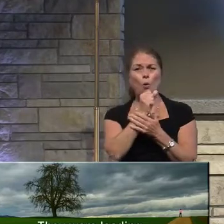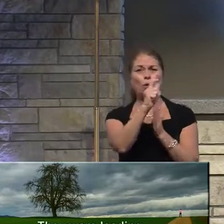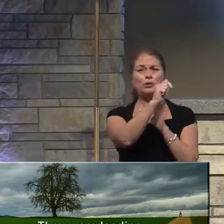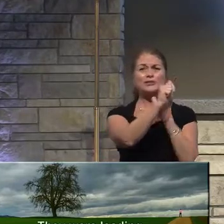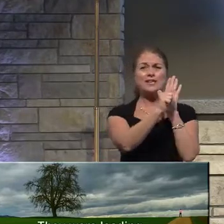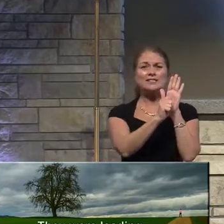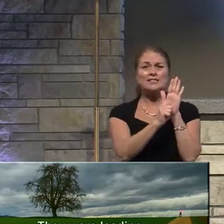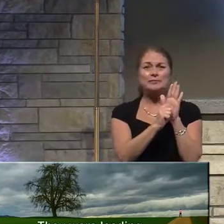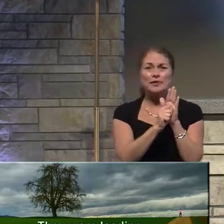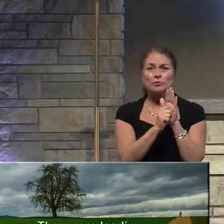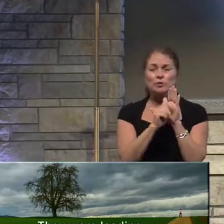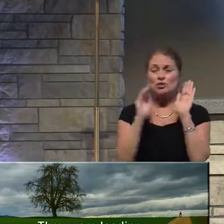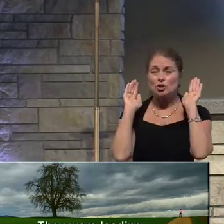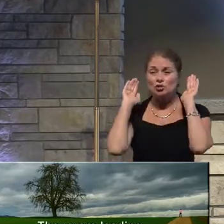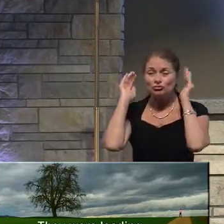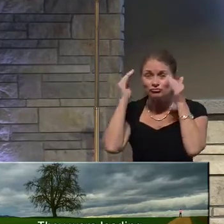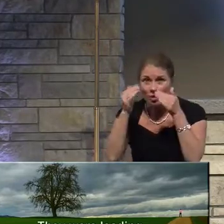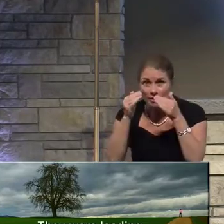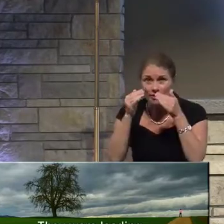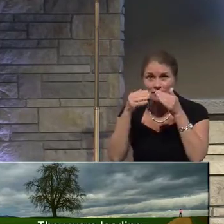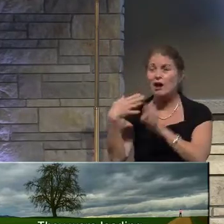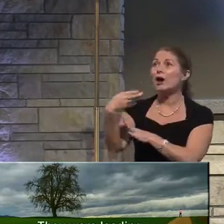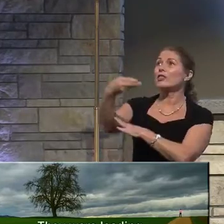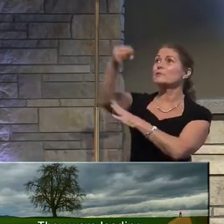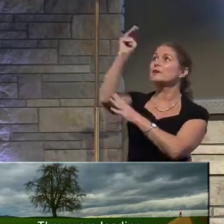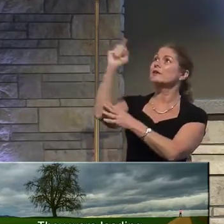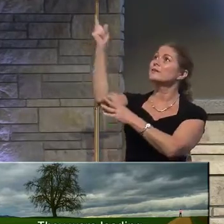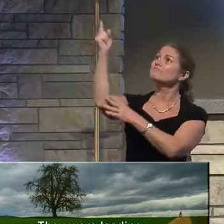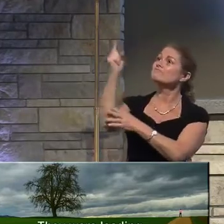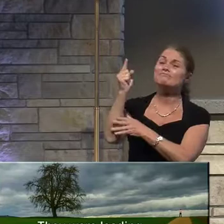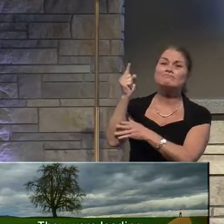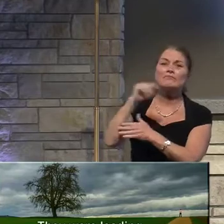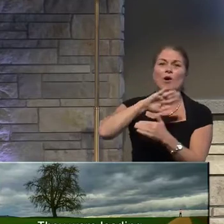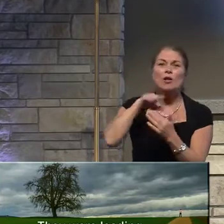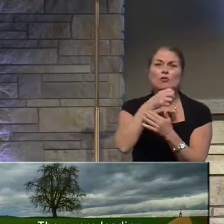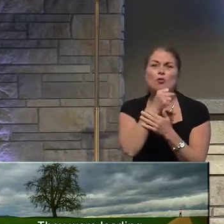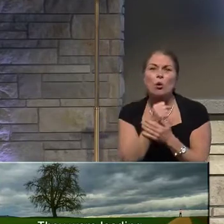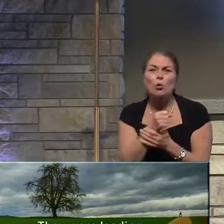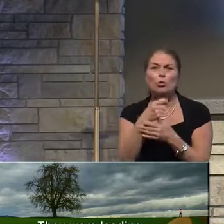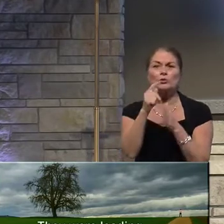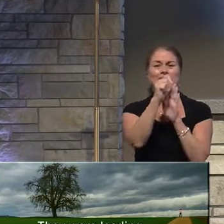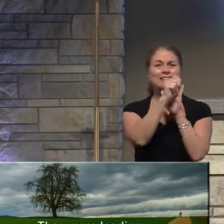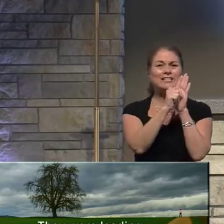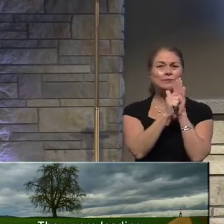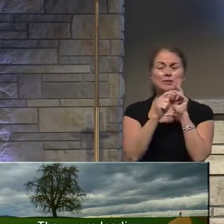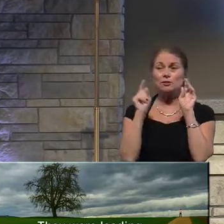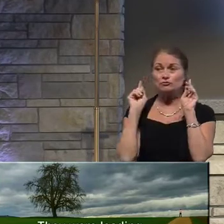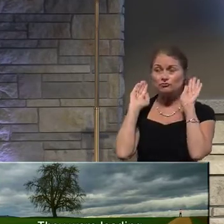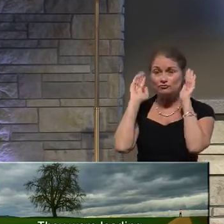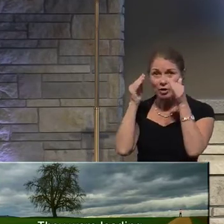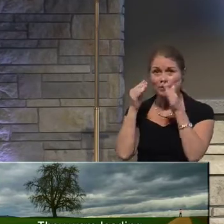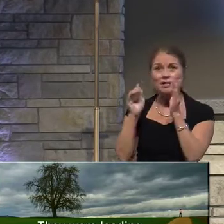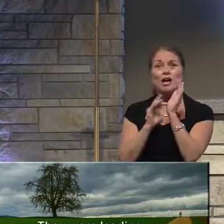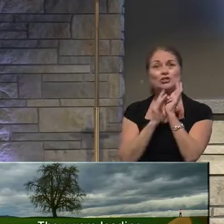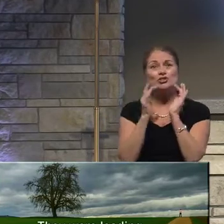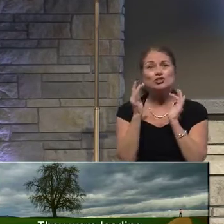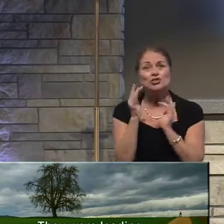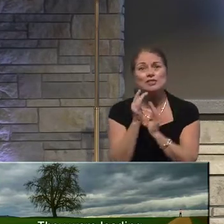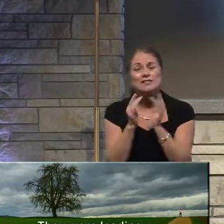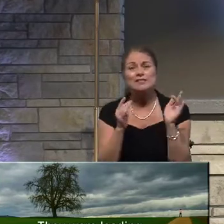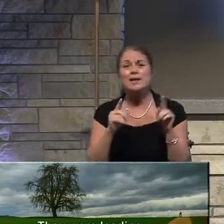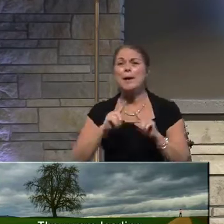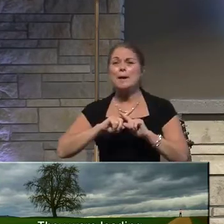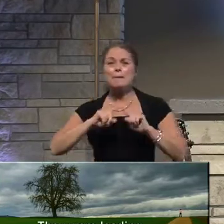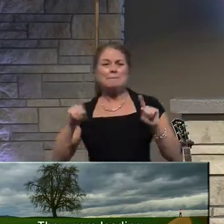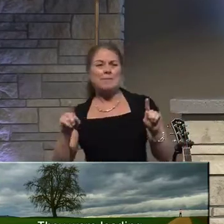Testament was pointing to the coming Messiah. All of the Old Testament is pointing to Jesus. And yet they corrupted